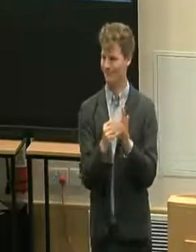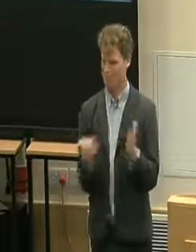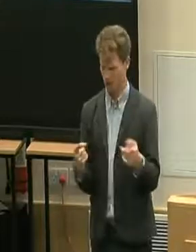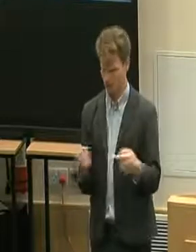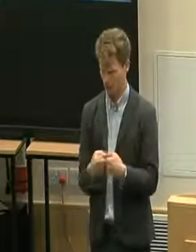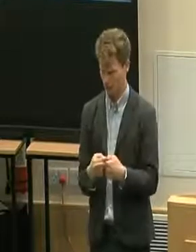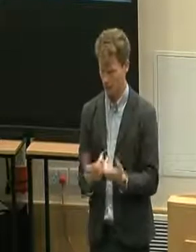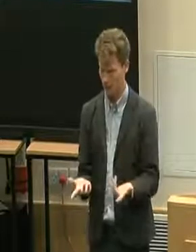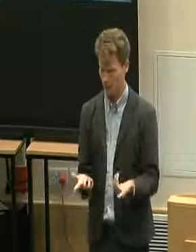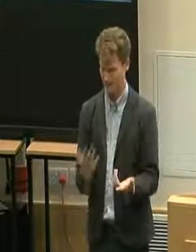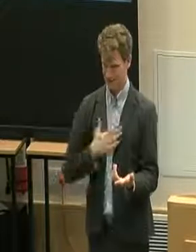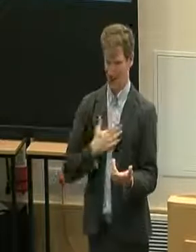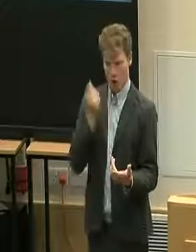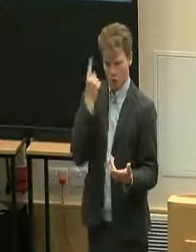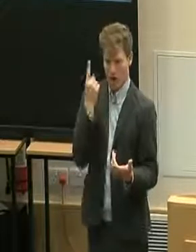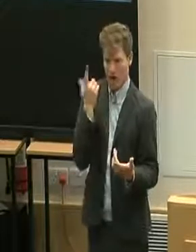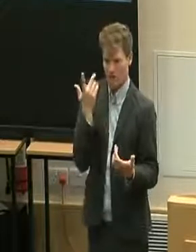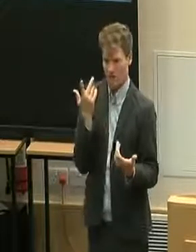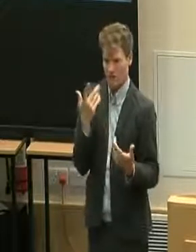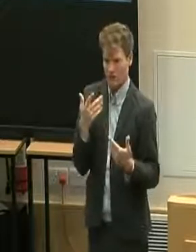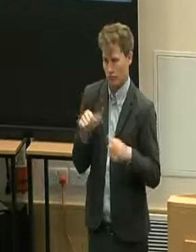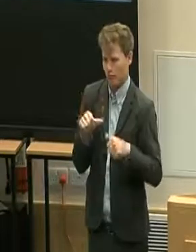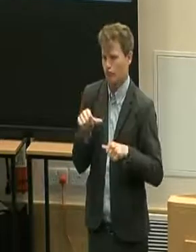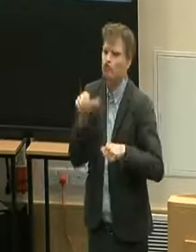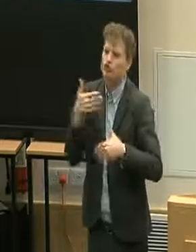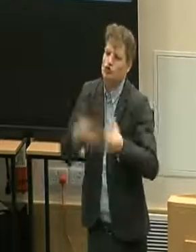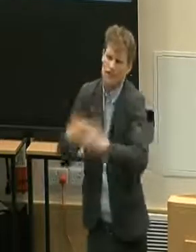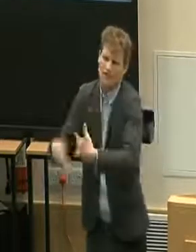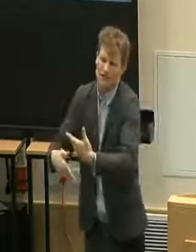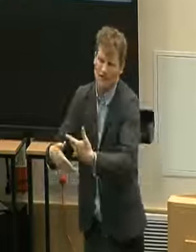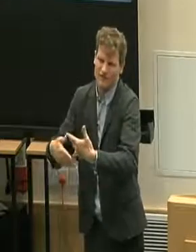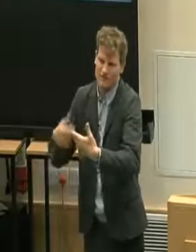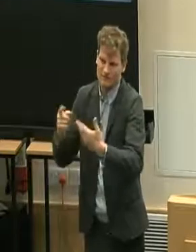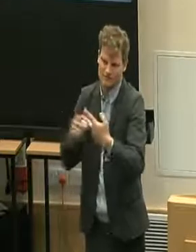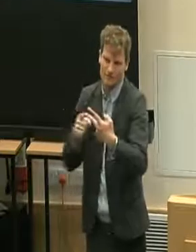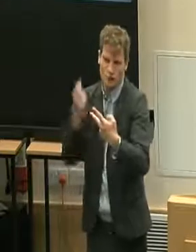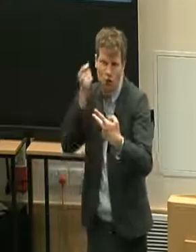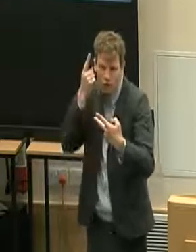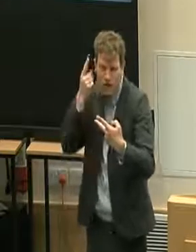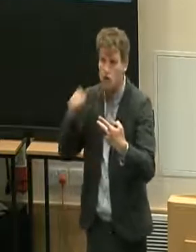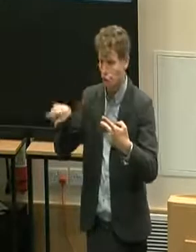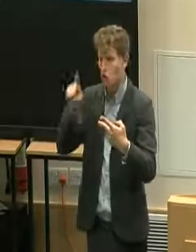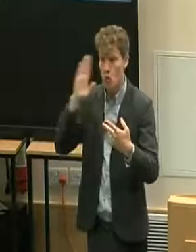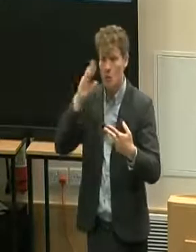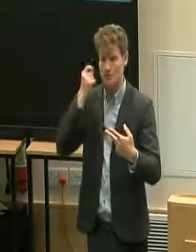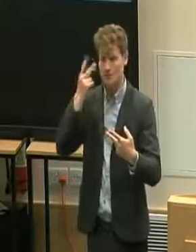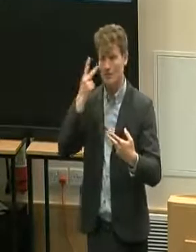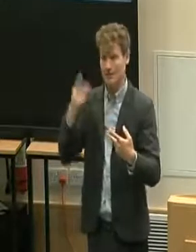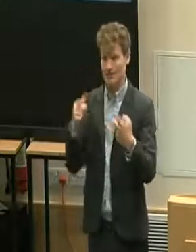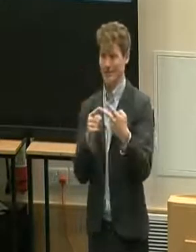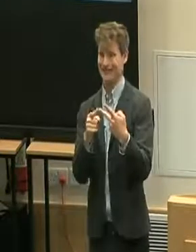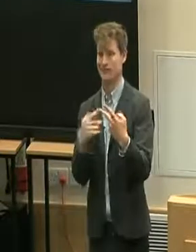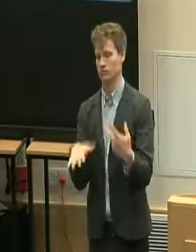my understanding. That is my understanding of progressive realization, and that's, as you will see, is an interesting topic